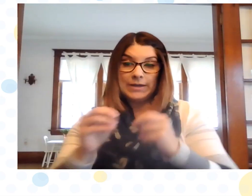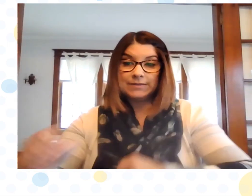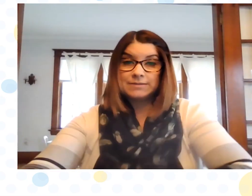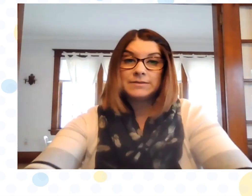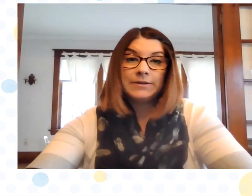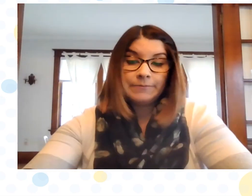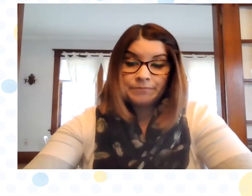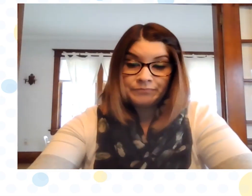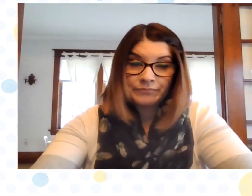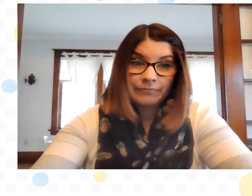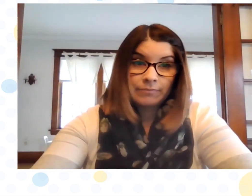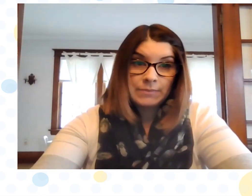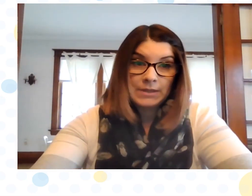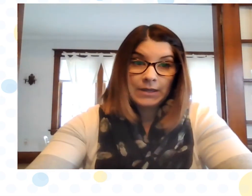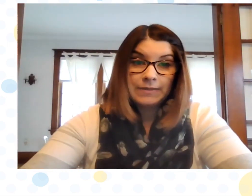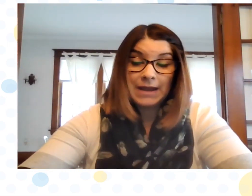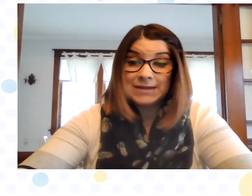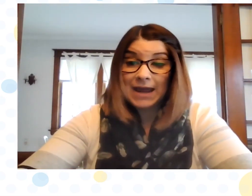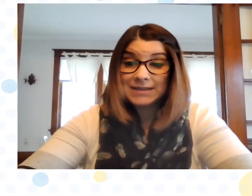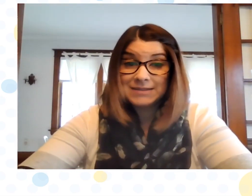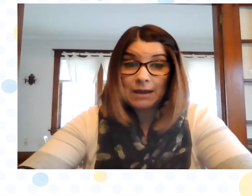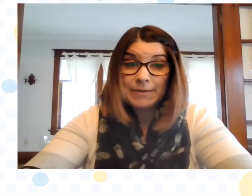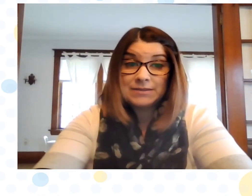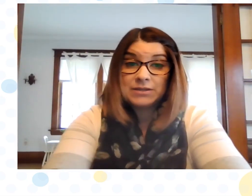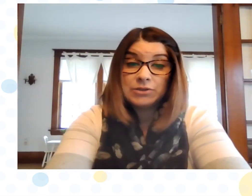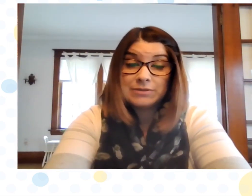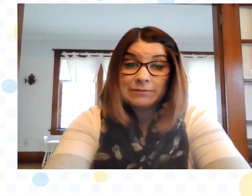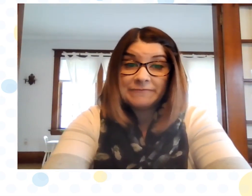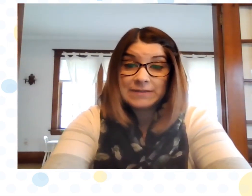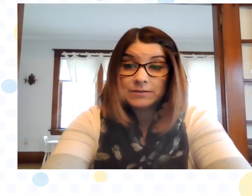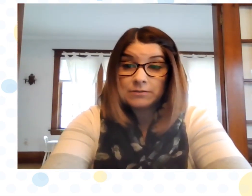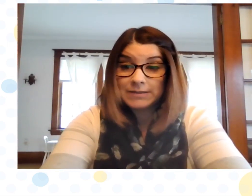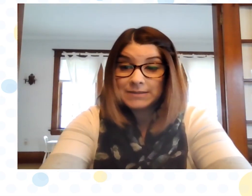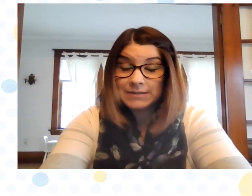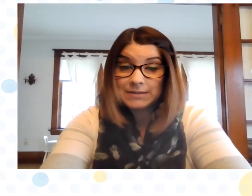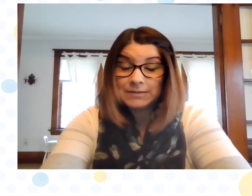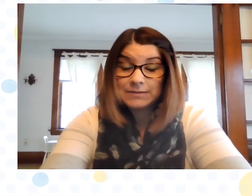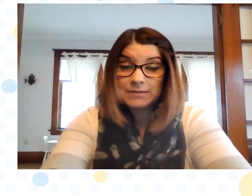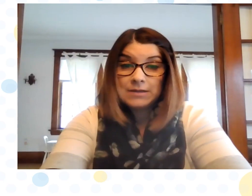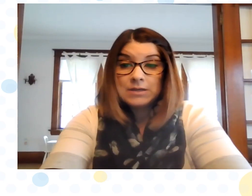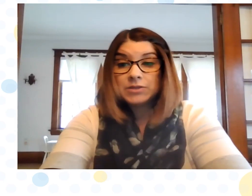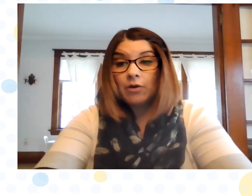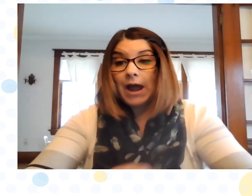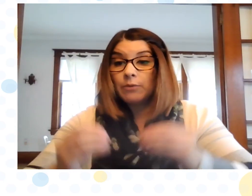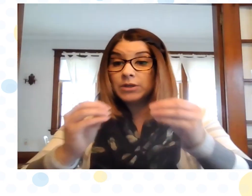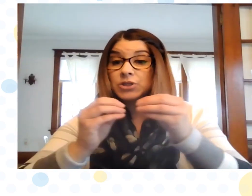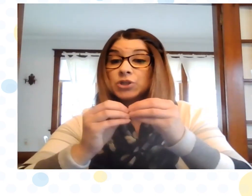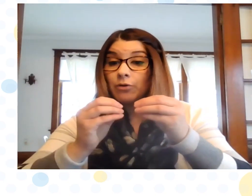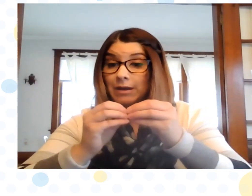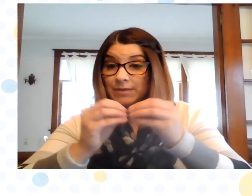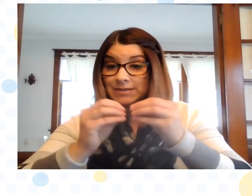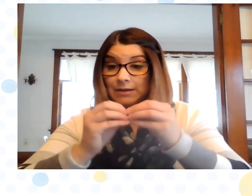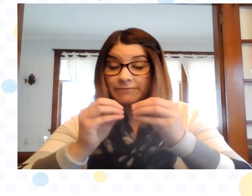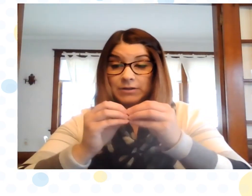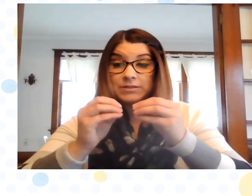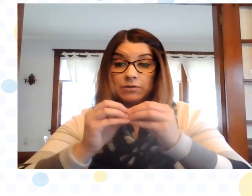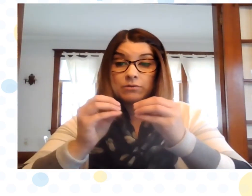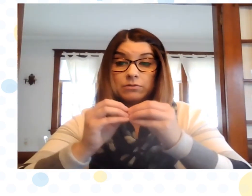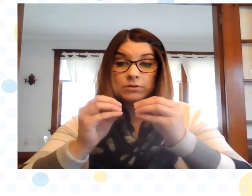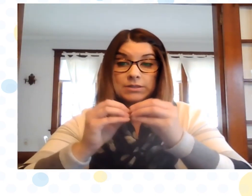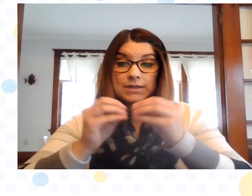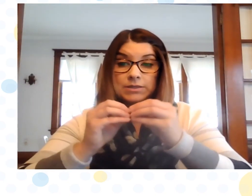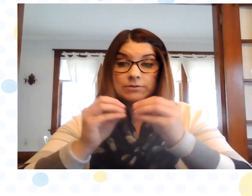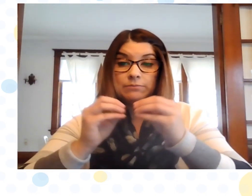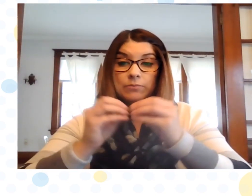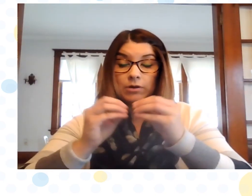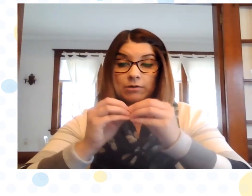toys. That next step is to use some physical assistance. So I would show them the sign first. Oh, looks